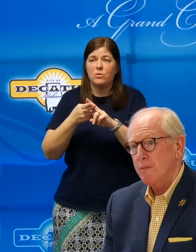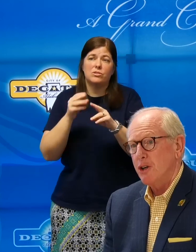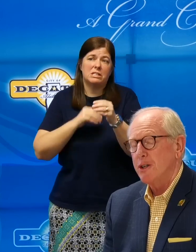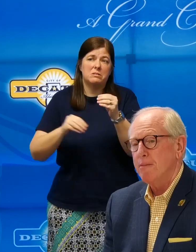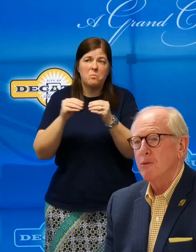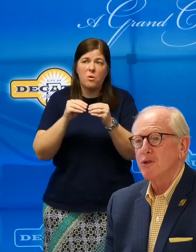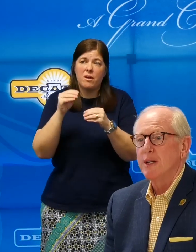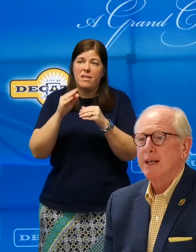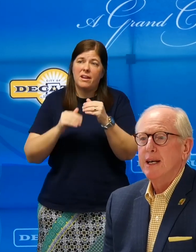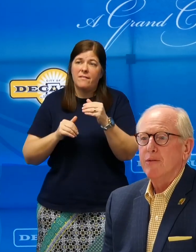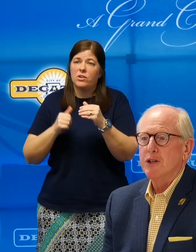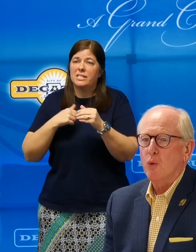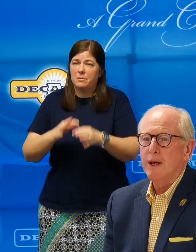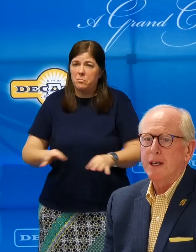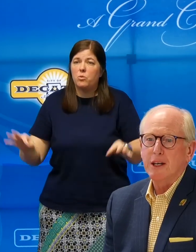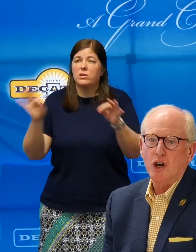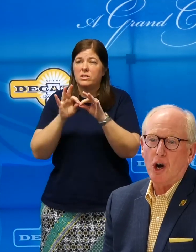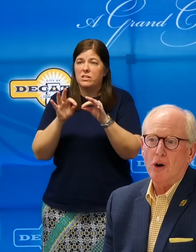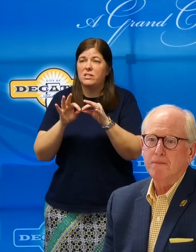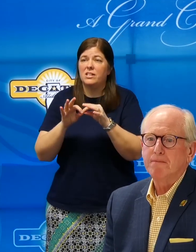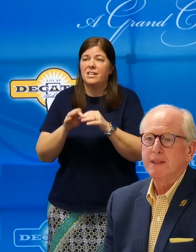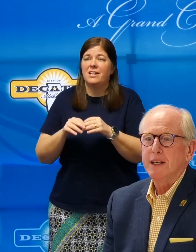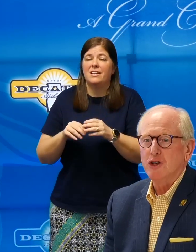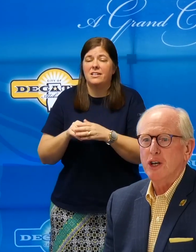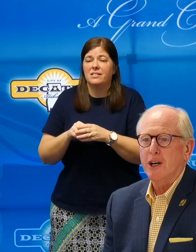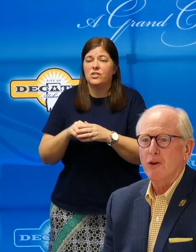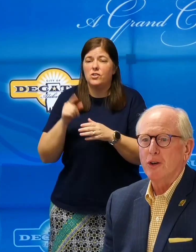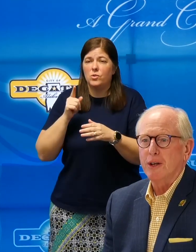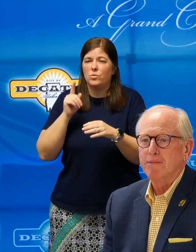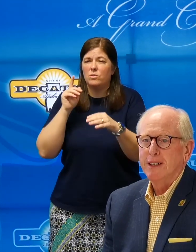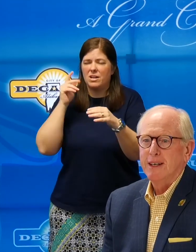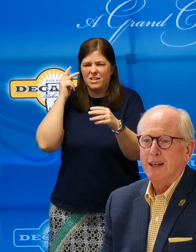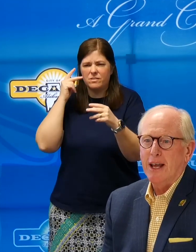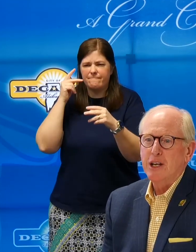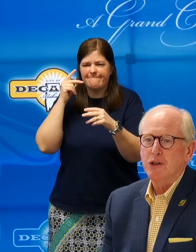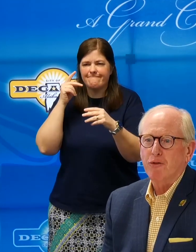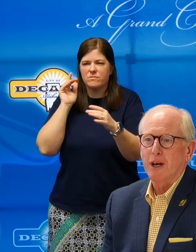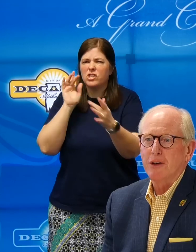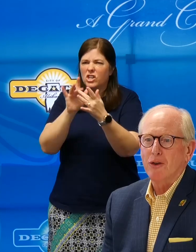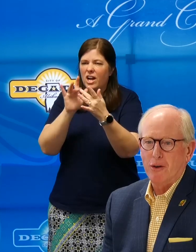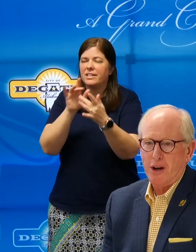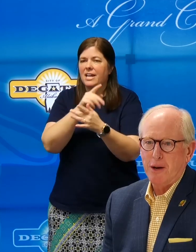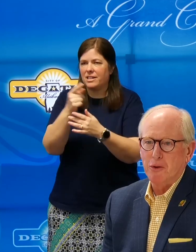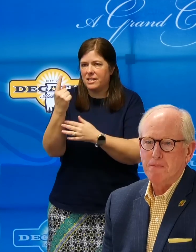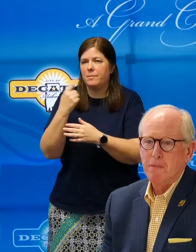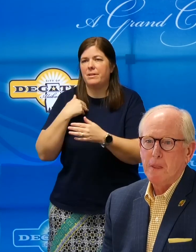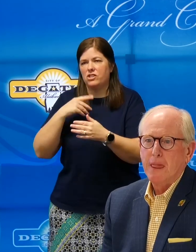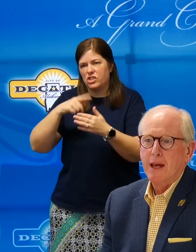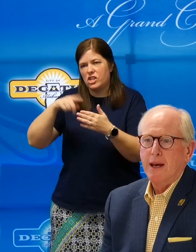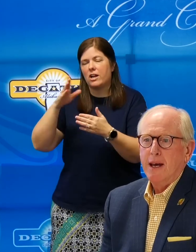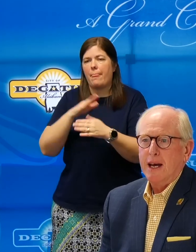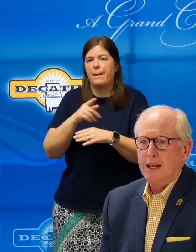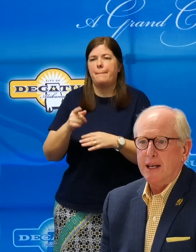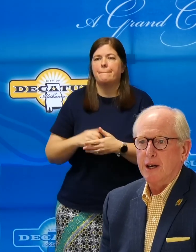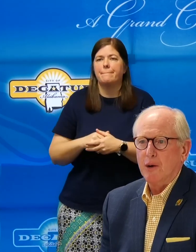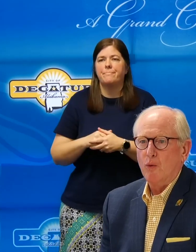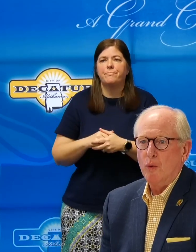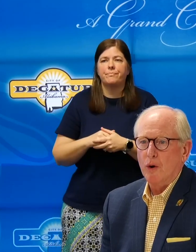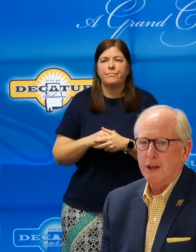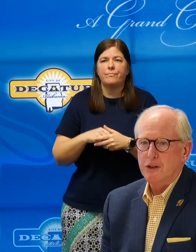these community members. This weekend, call and check on an aging friend or neighbor. And